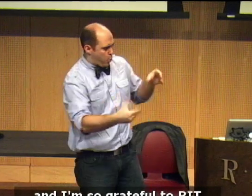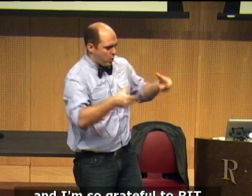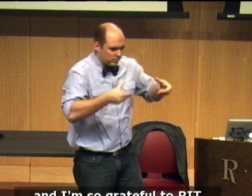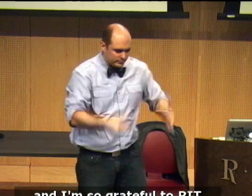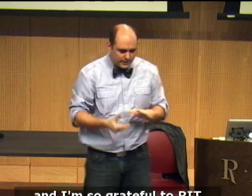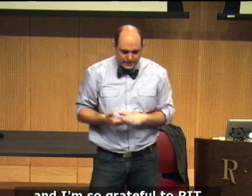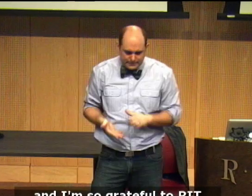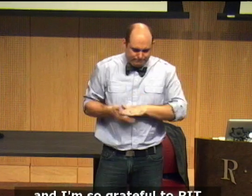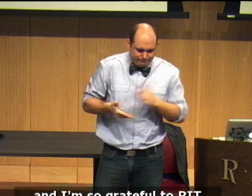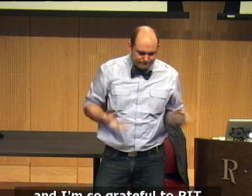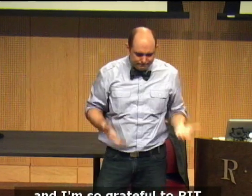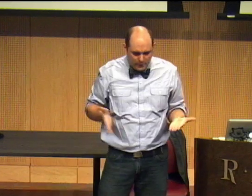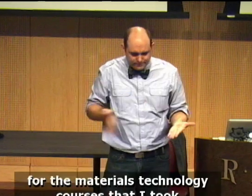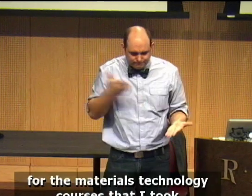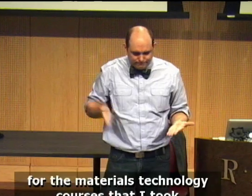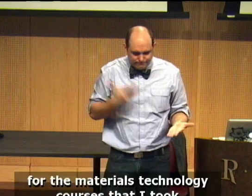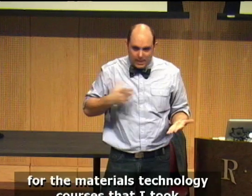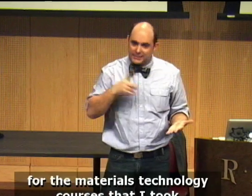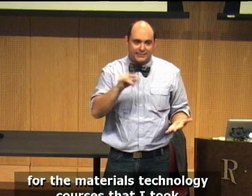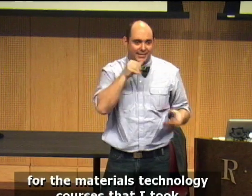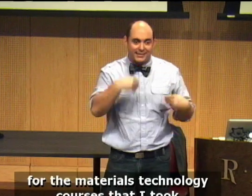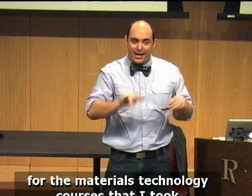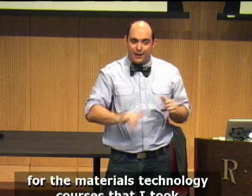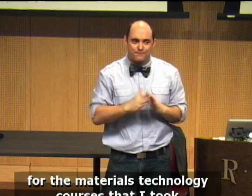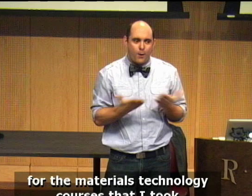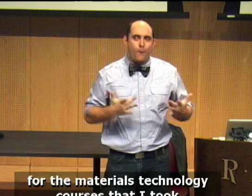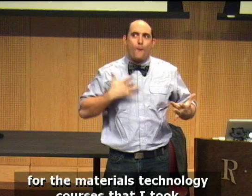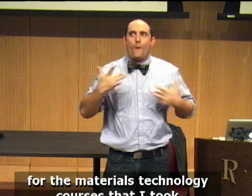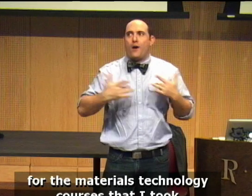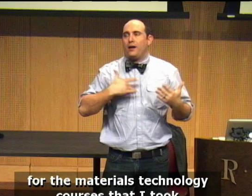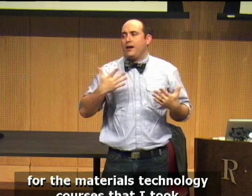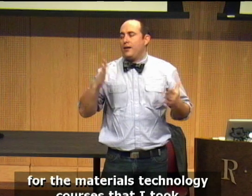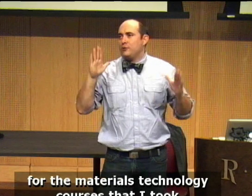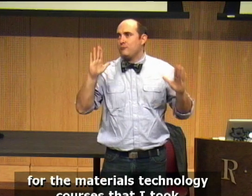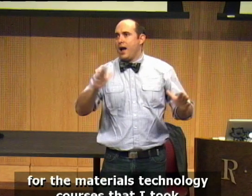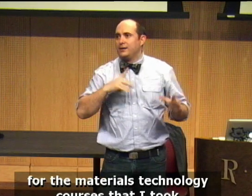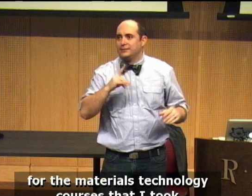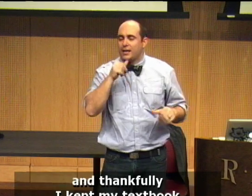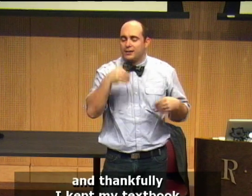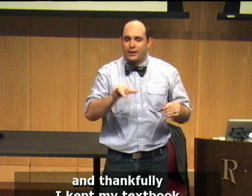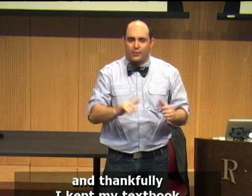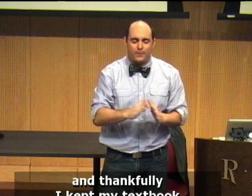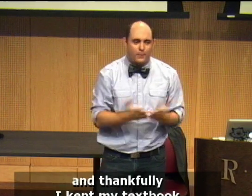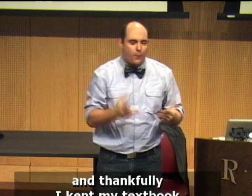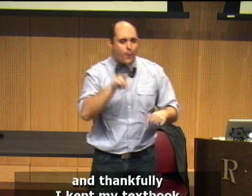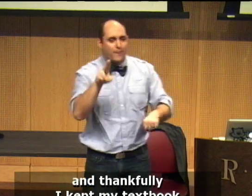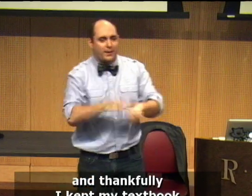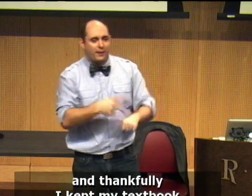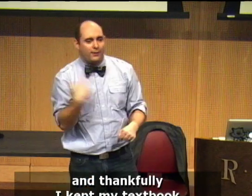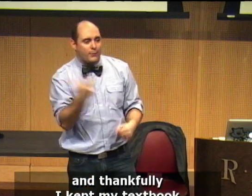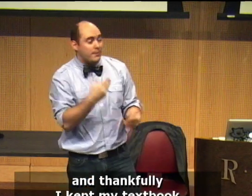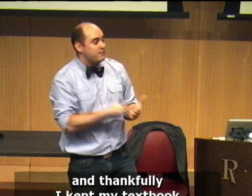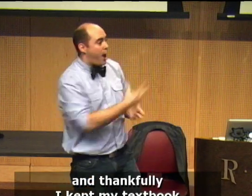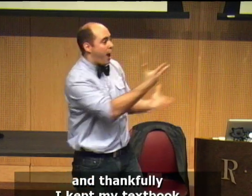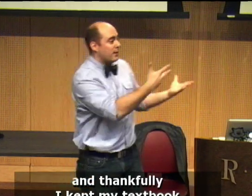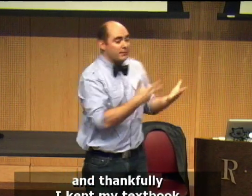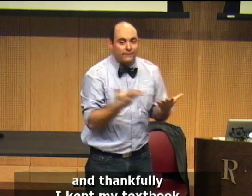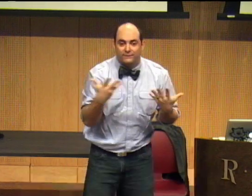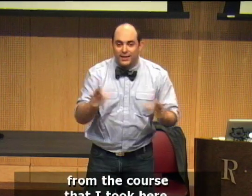grateful to RIT for the materials technology courses that I took, and thankfully I kept my textbook from the course